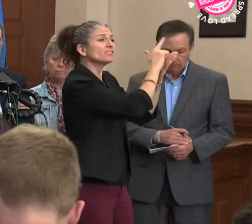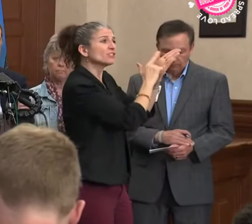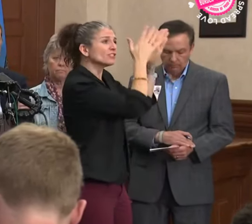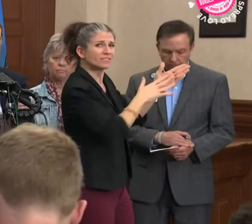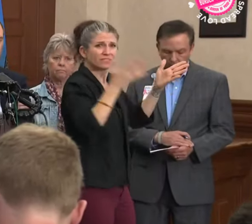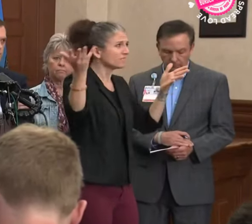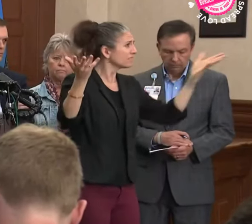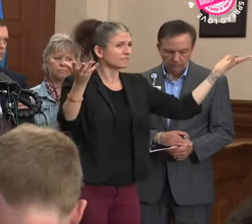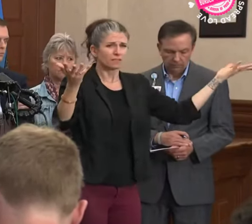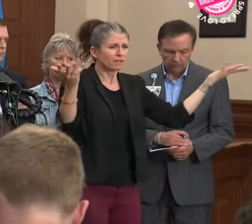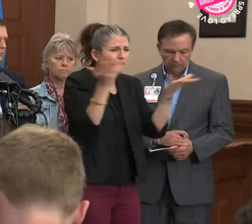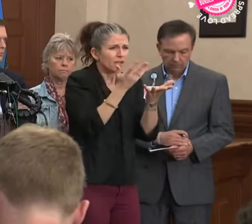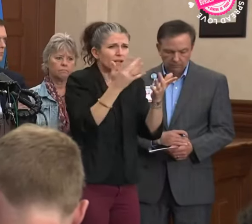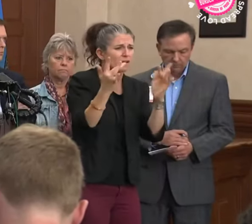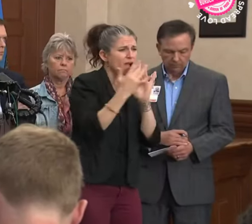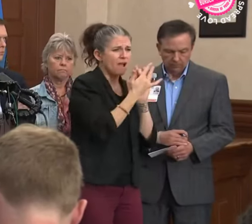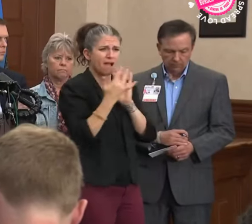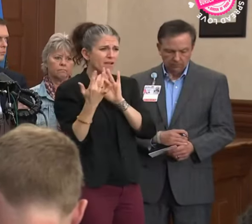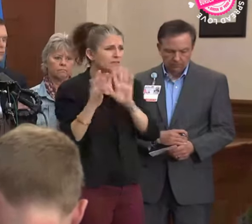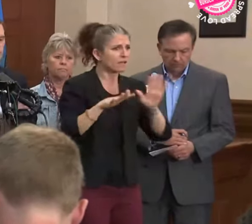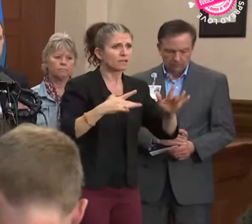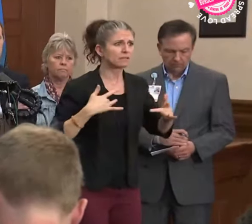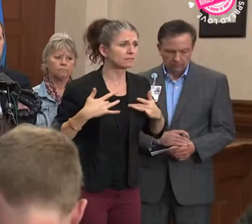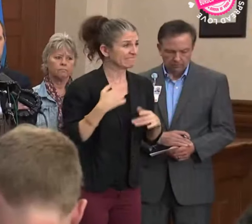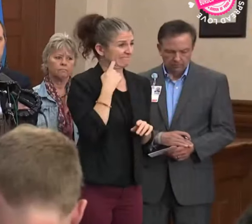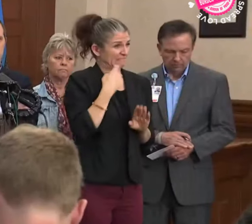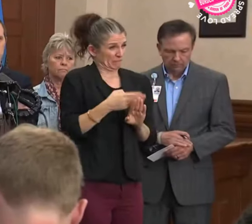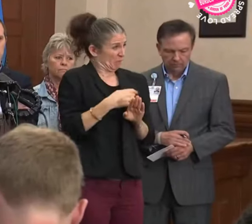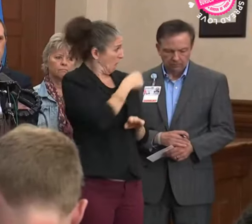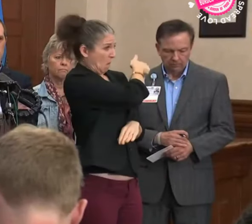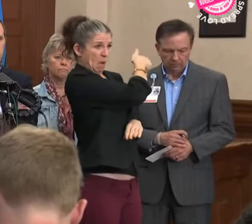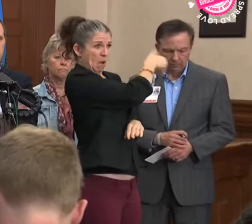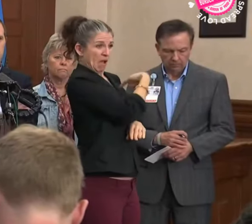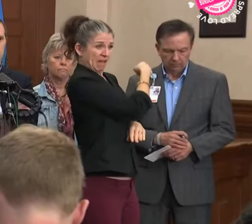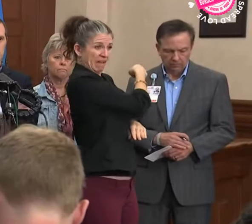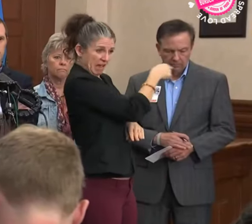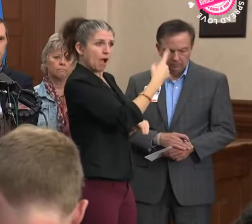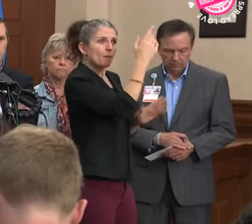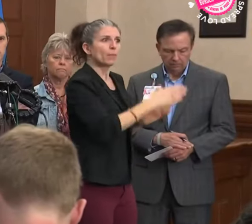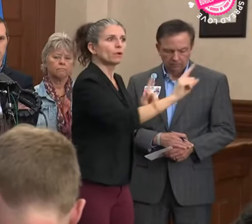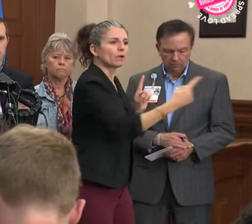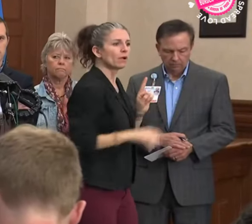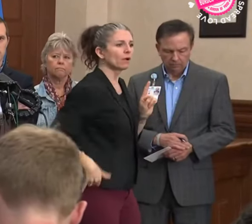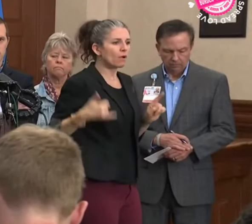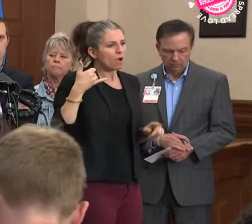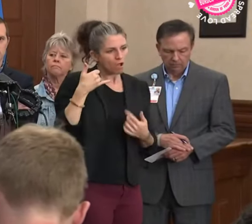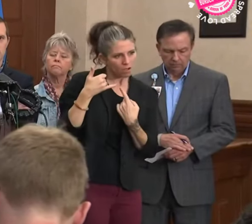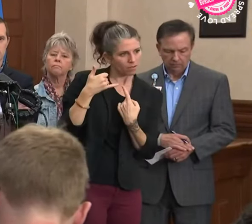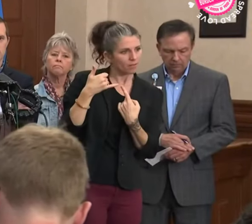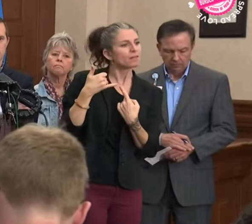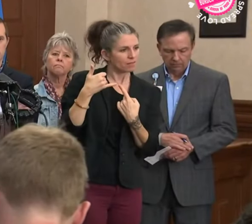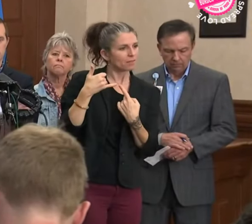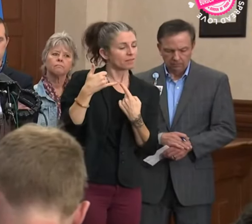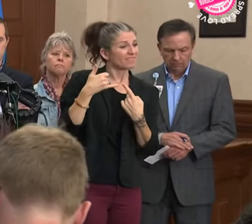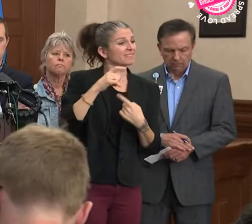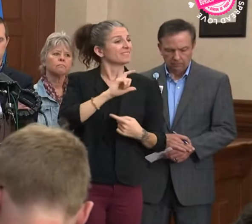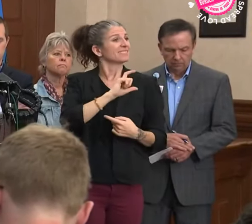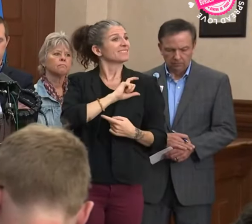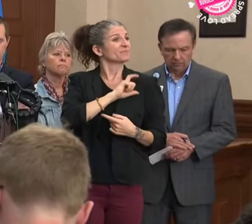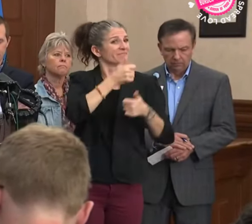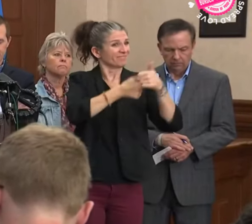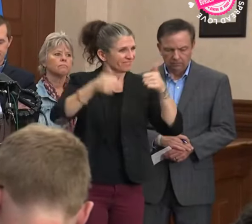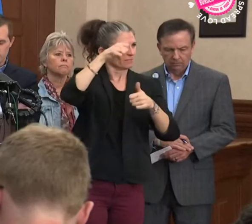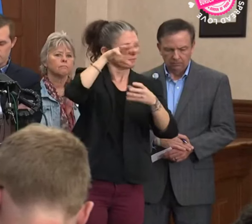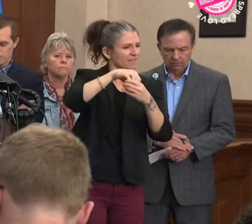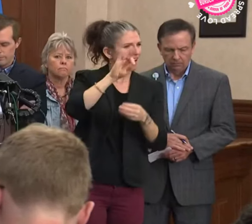Right before I came into this building, I had a call from the Deputy Director of the FBI, who told me that